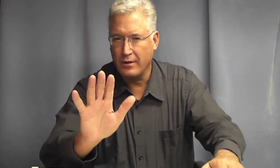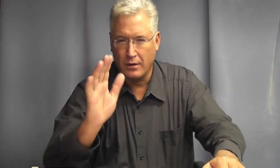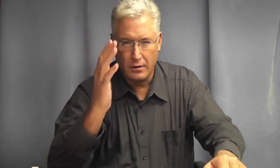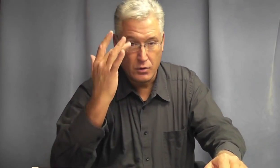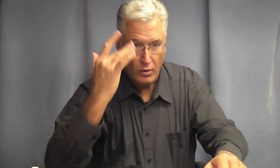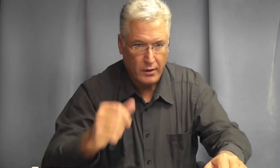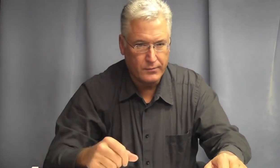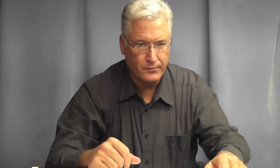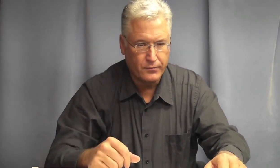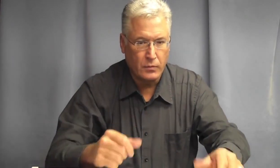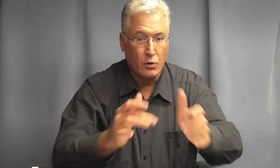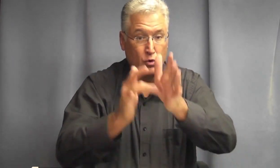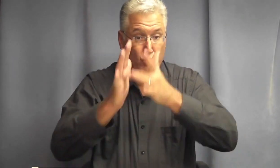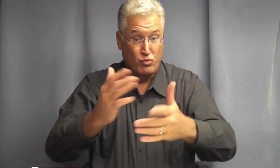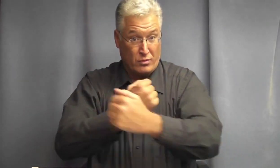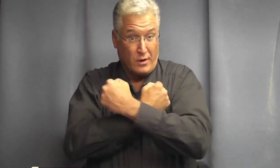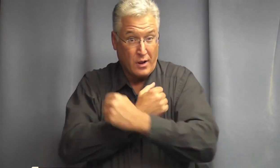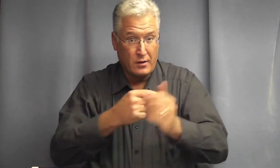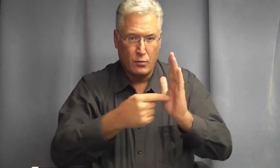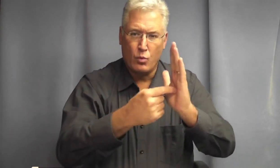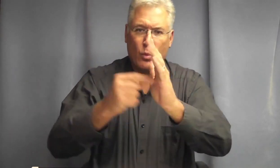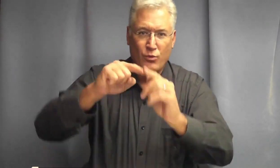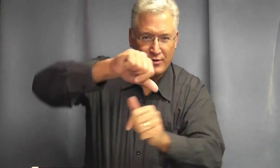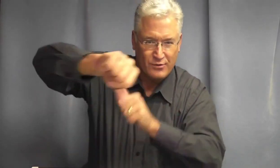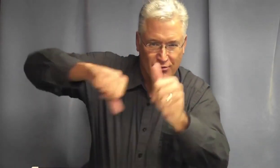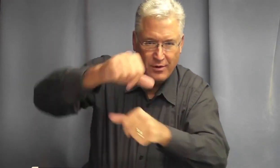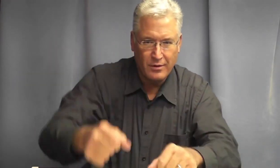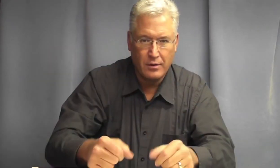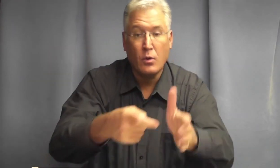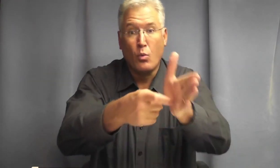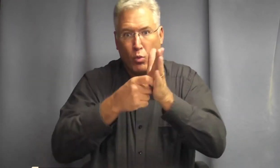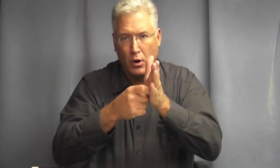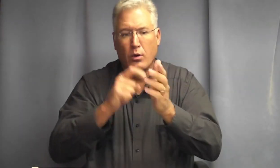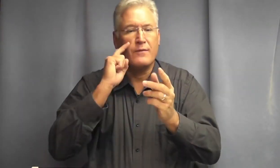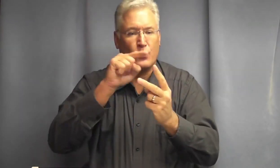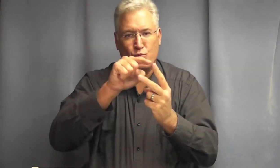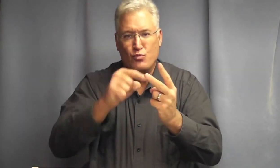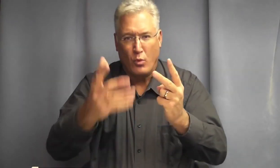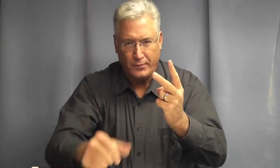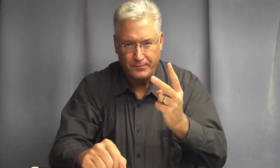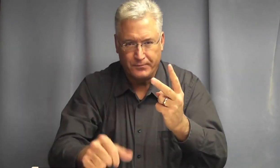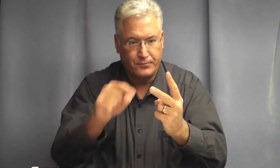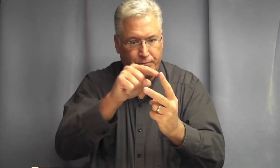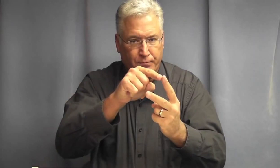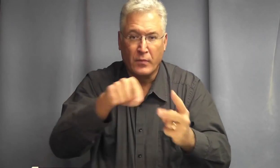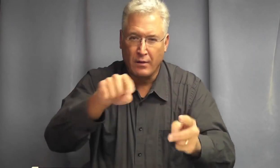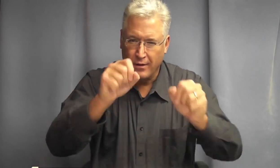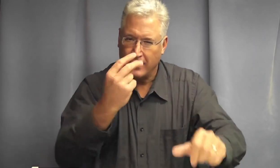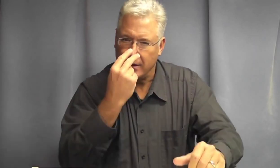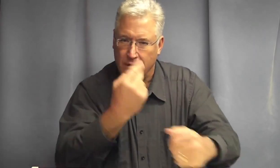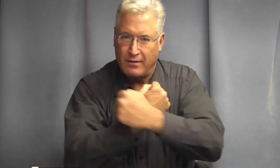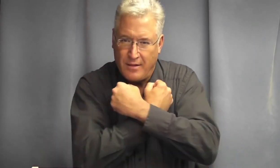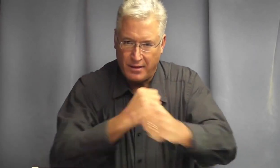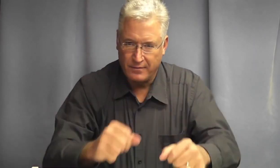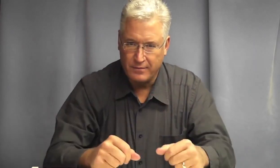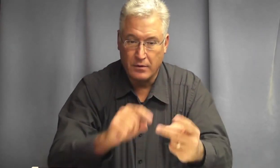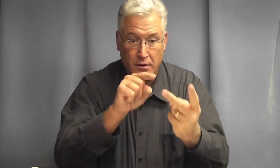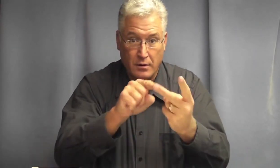in love. And the reason that we love shows that two things. One, that we